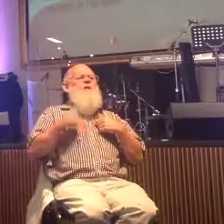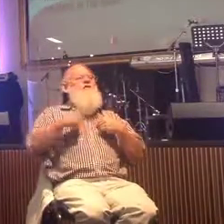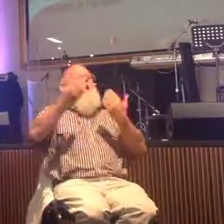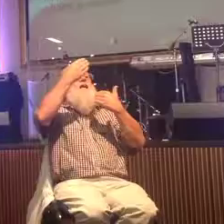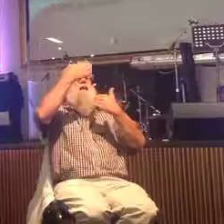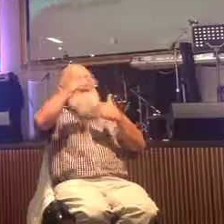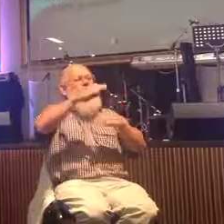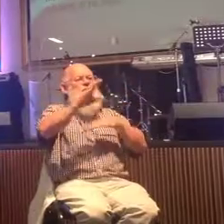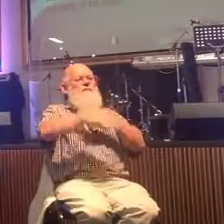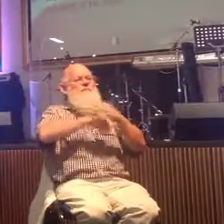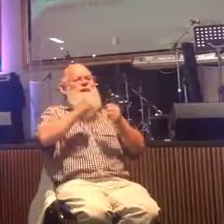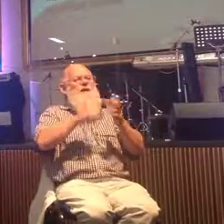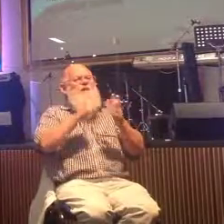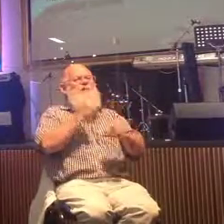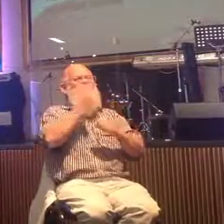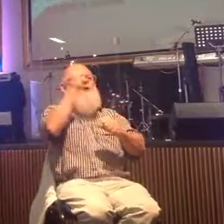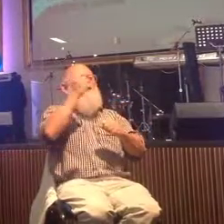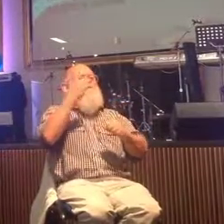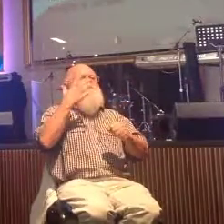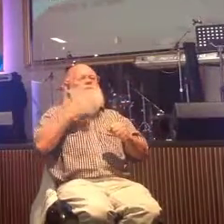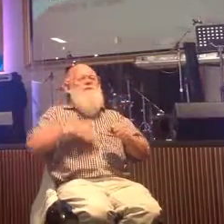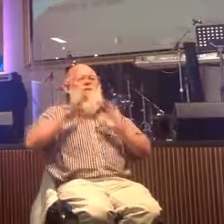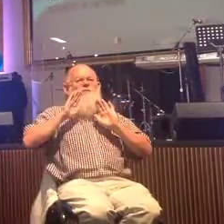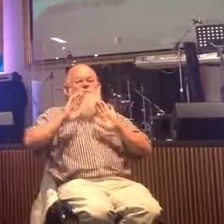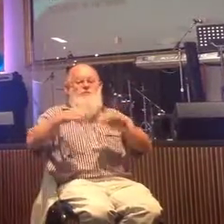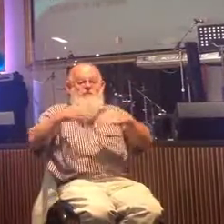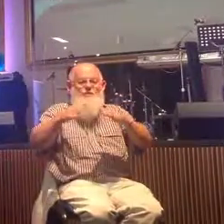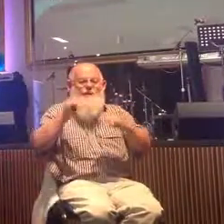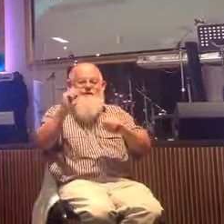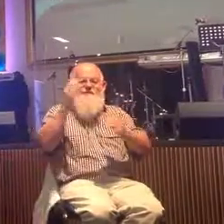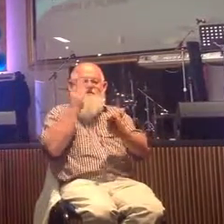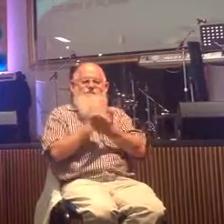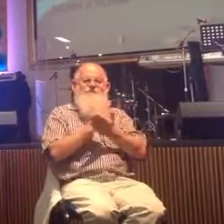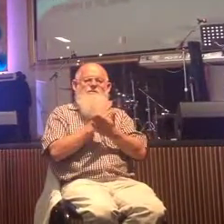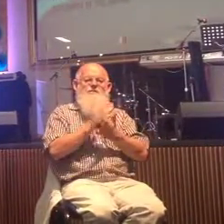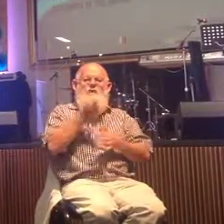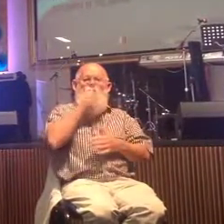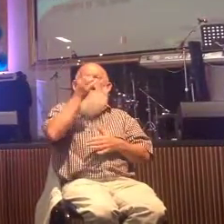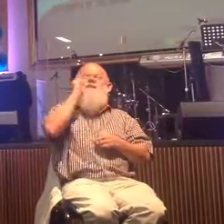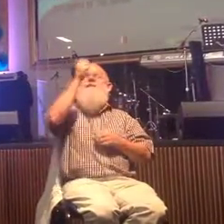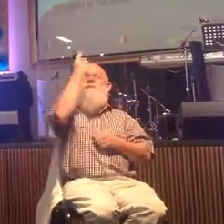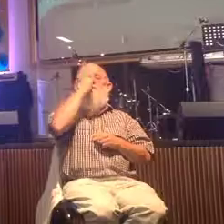of God by either pushing away His truth or asking His presence to leave from.